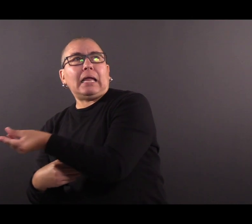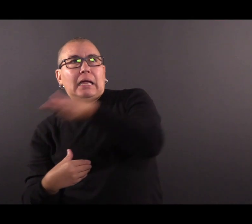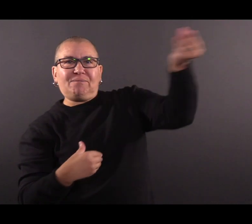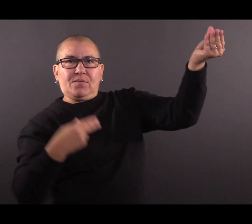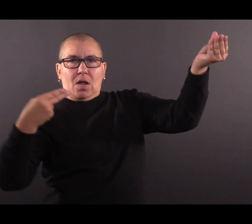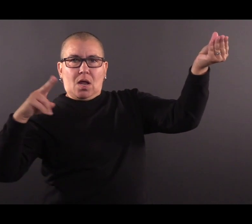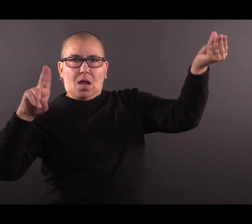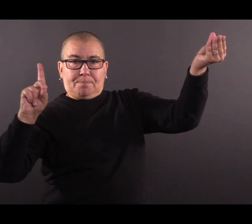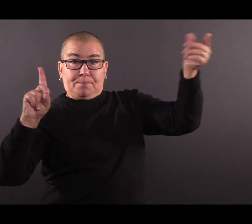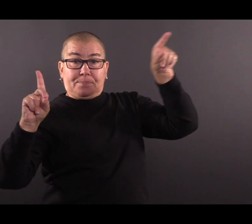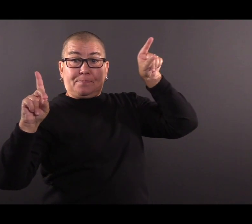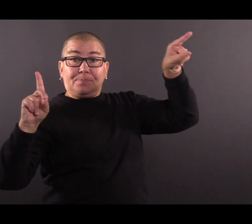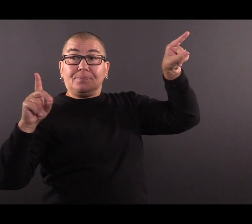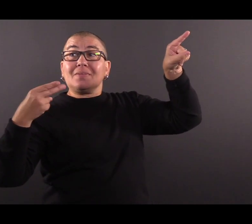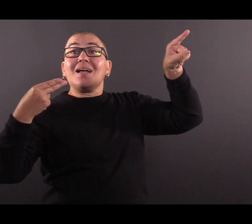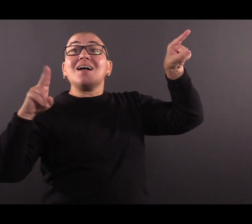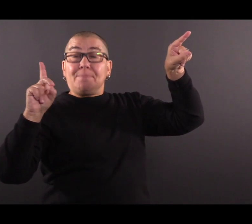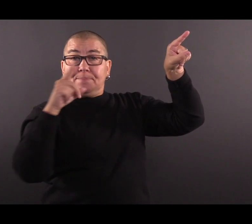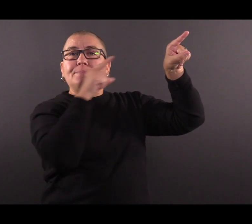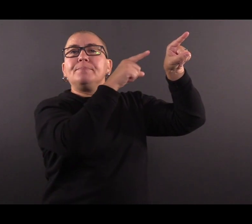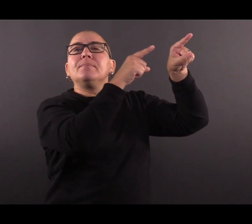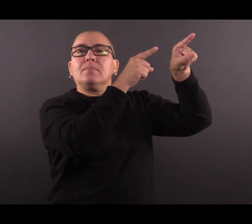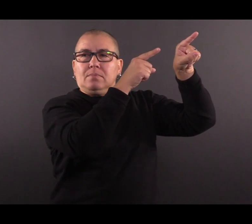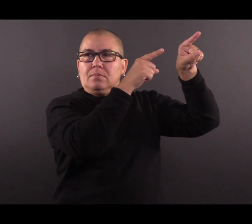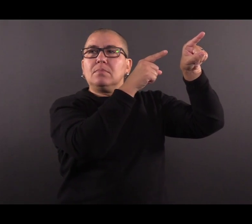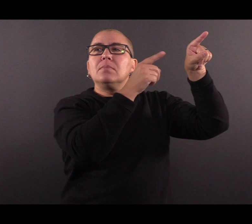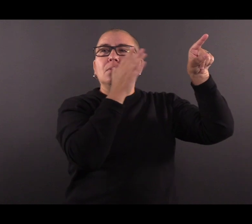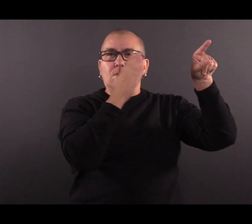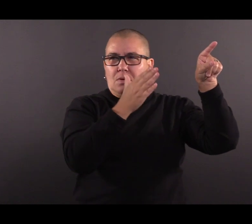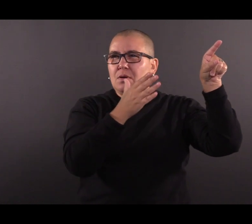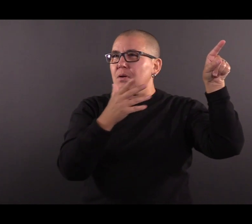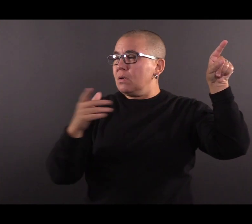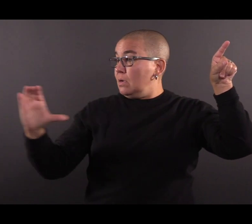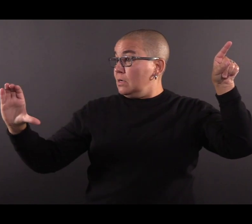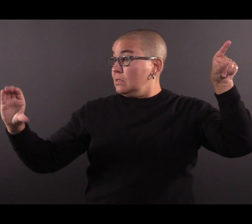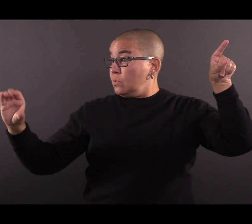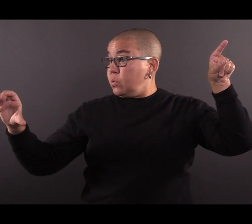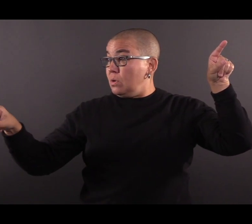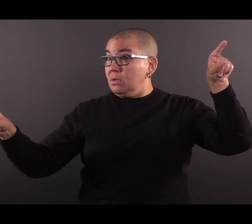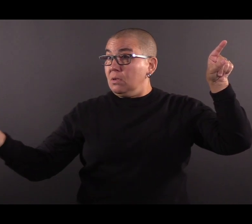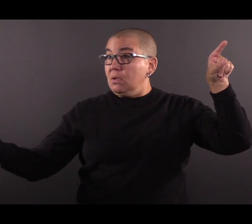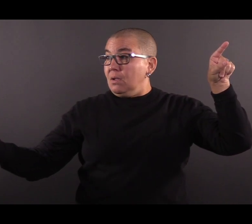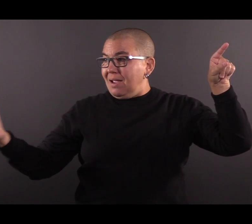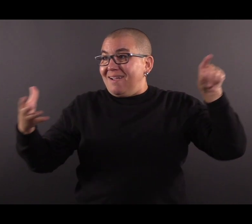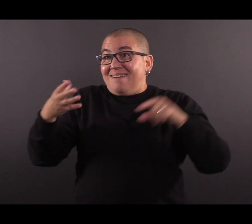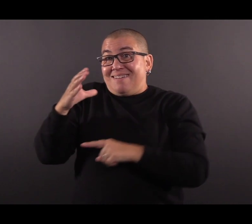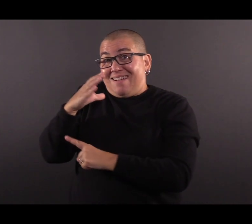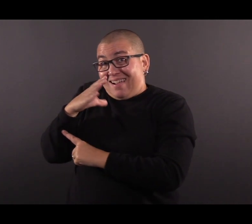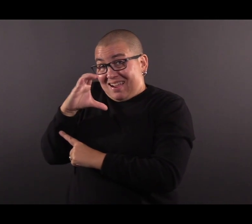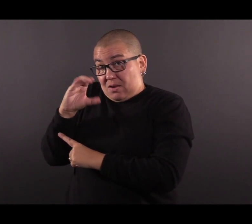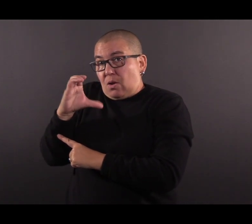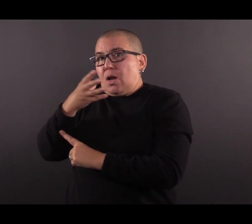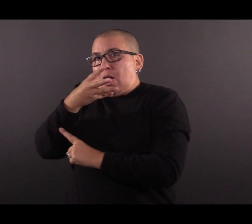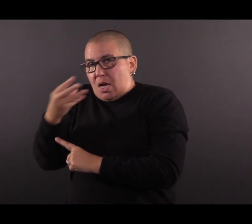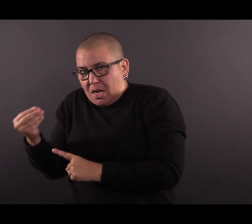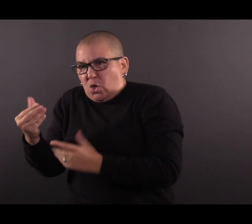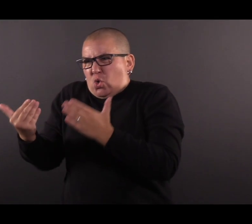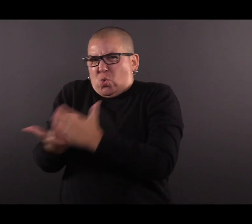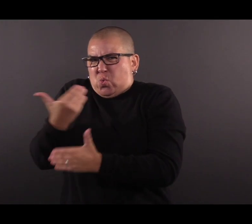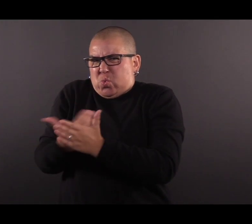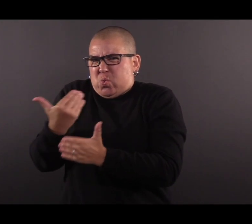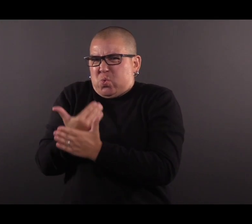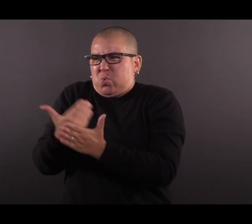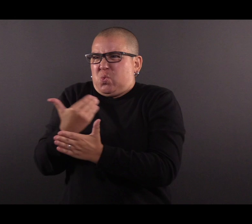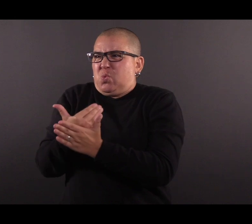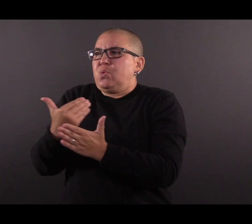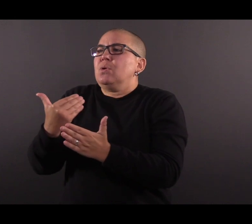The consolidated application consists of the COC application and the priority listing, including all new